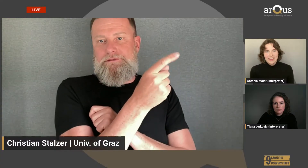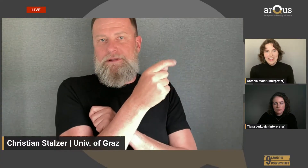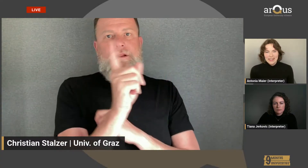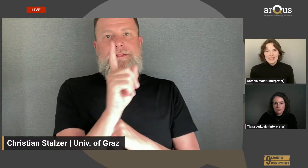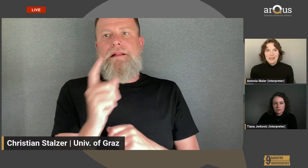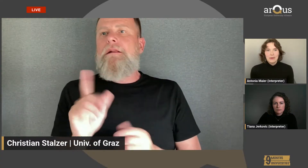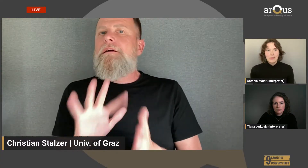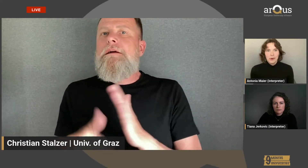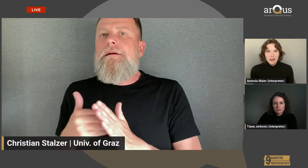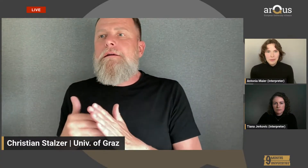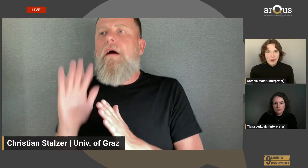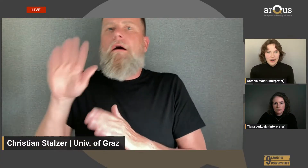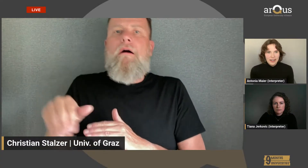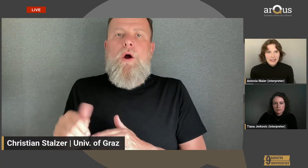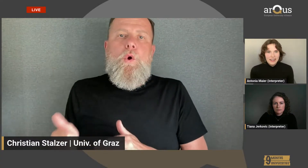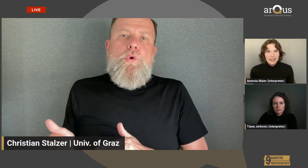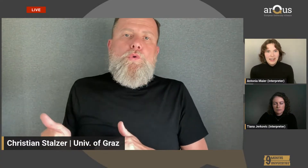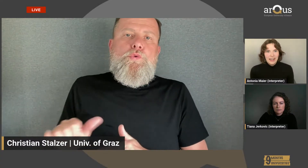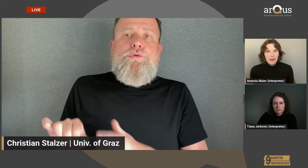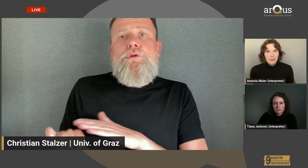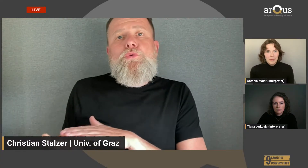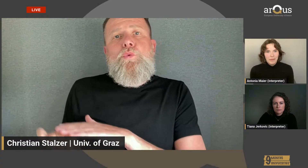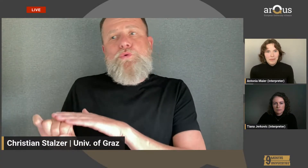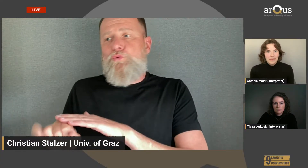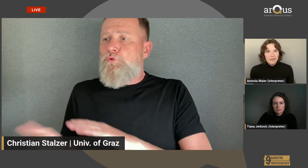So that is the important part,